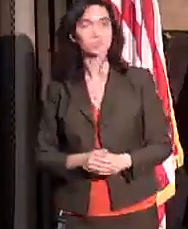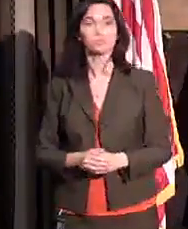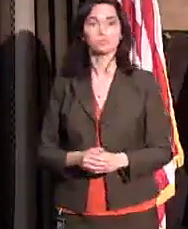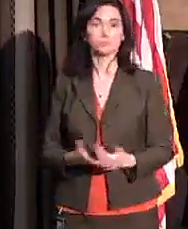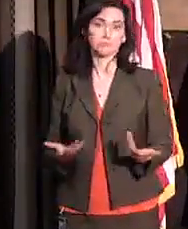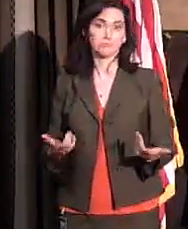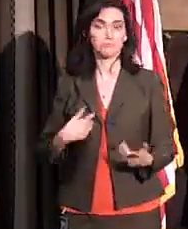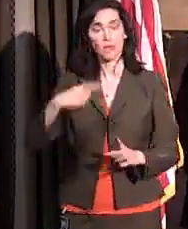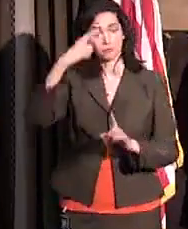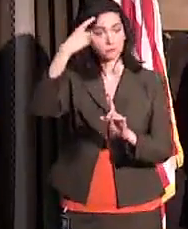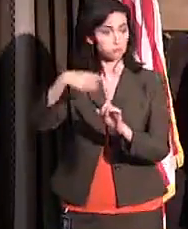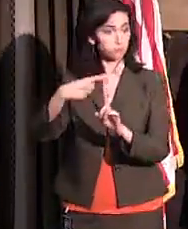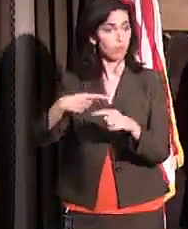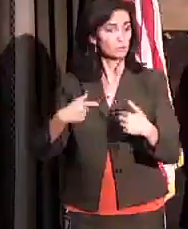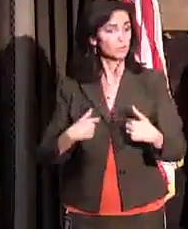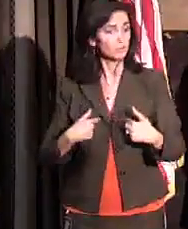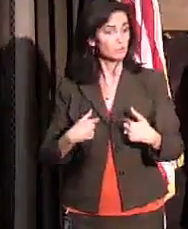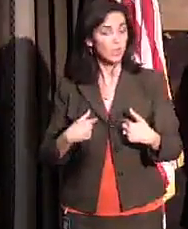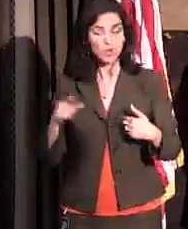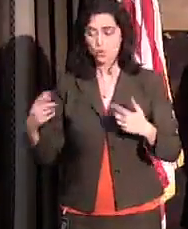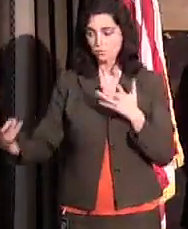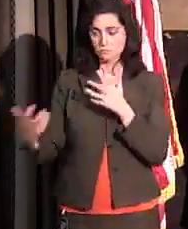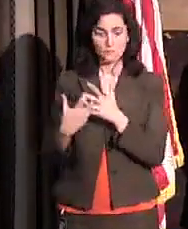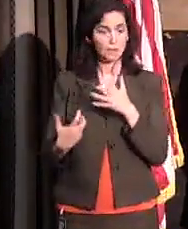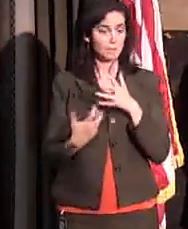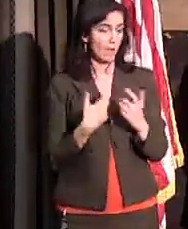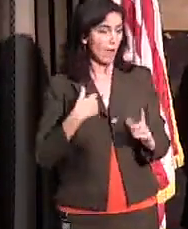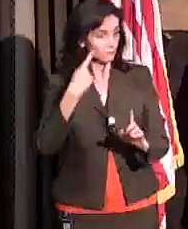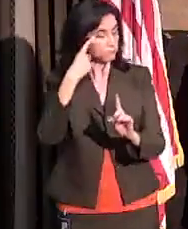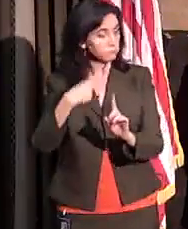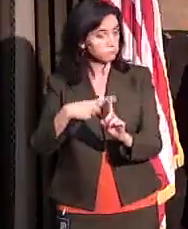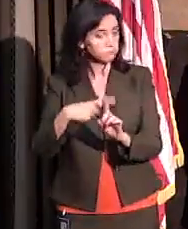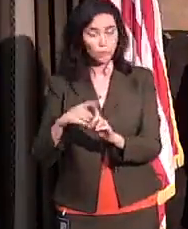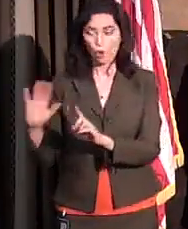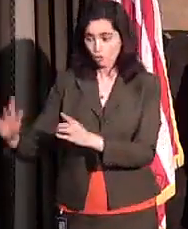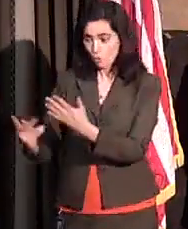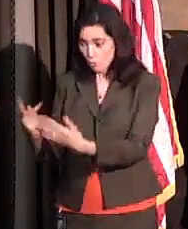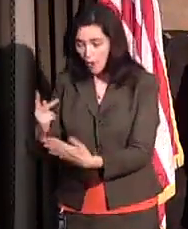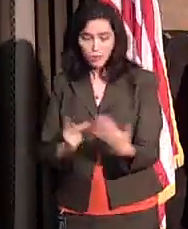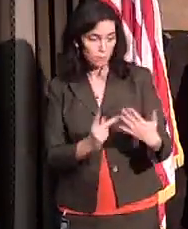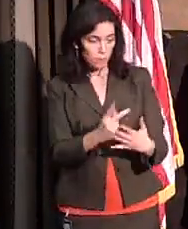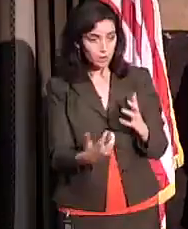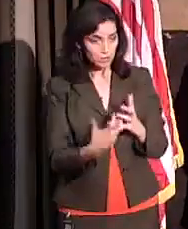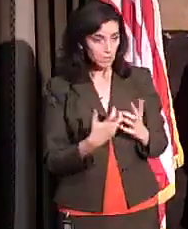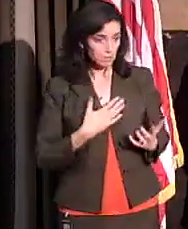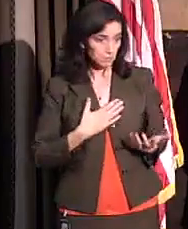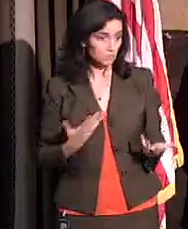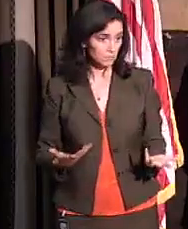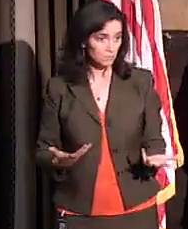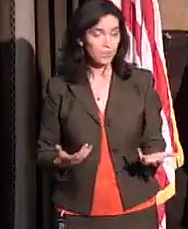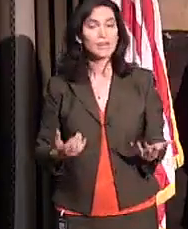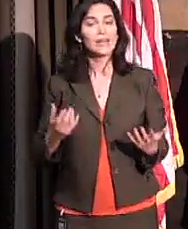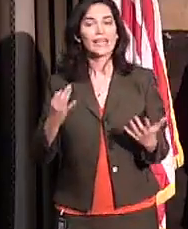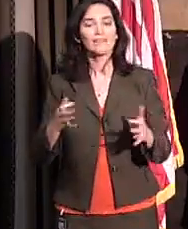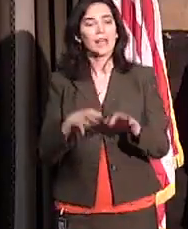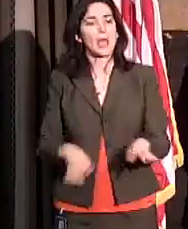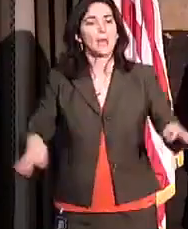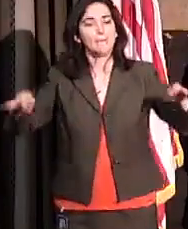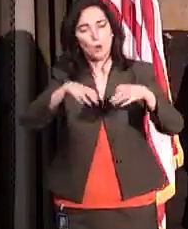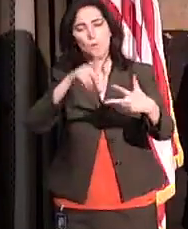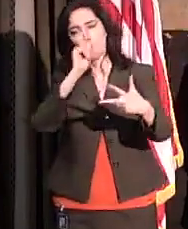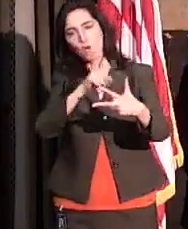hopeful that it completely aligns with their priorities. You know, if we can agree on the big things, then